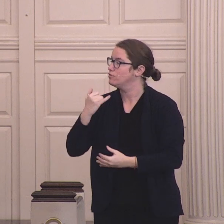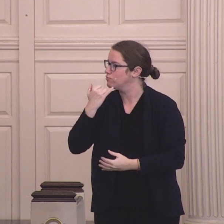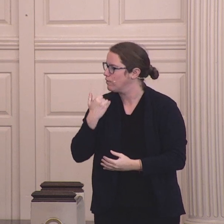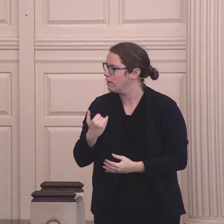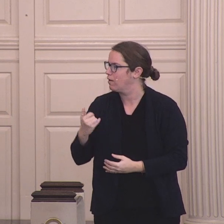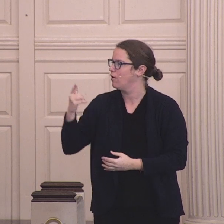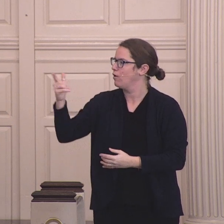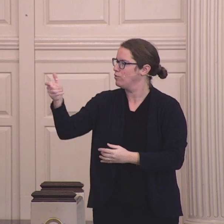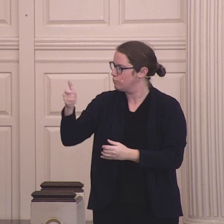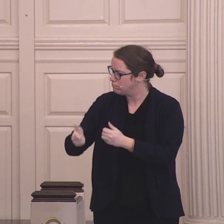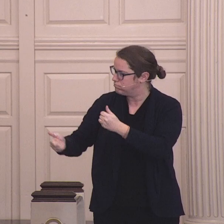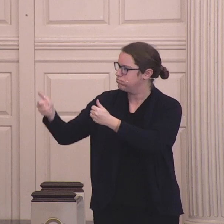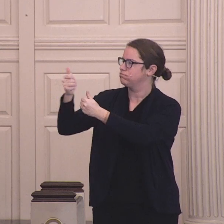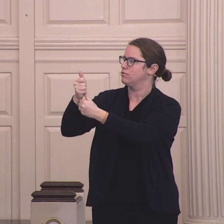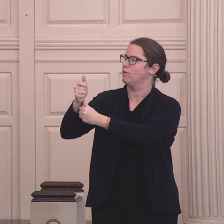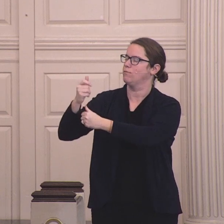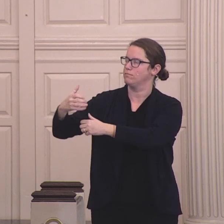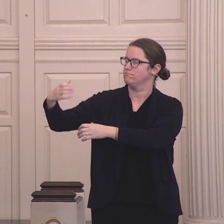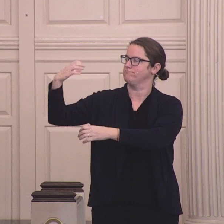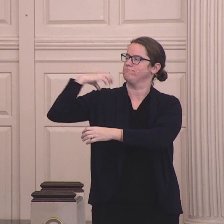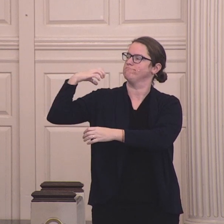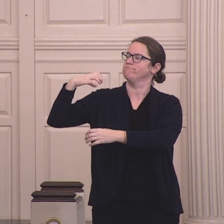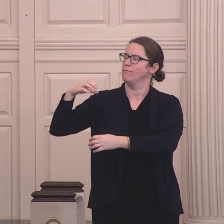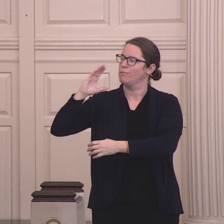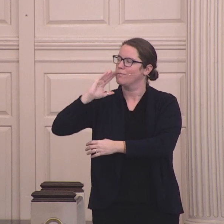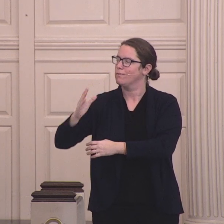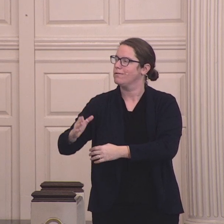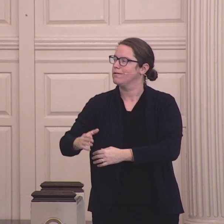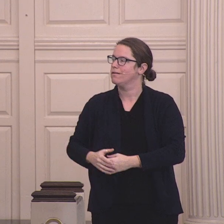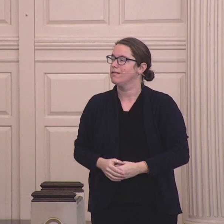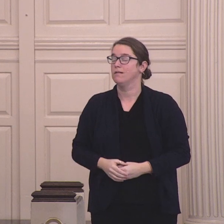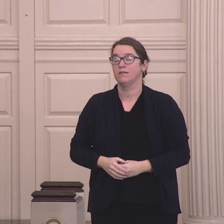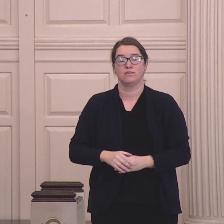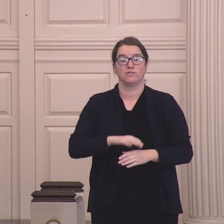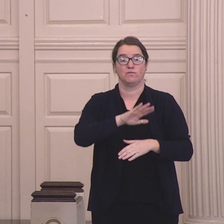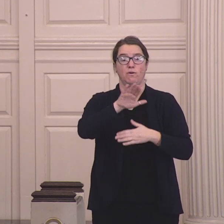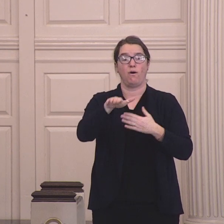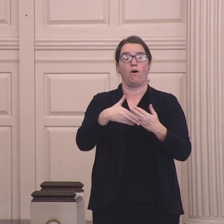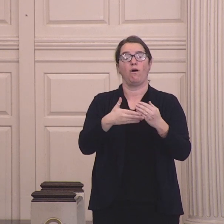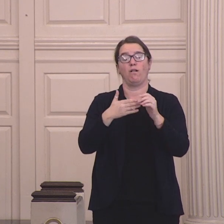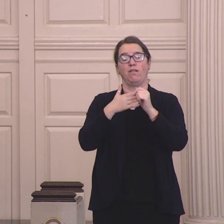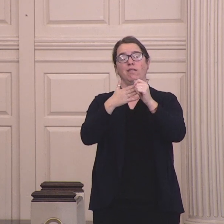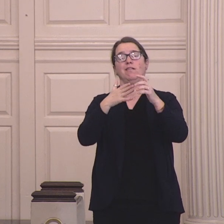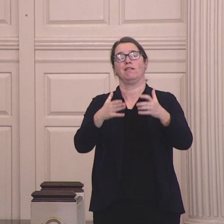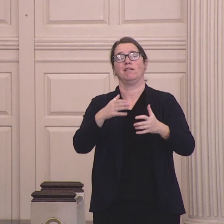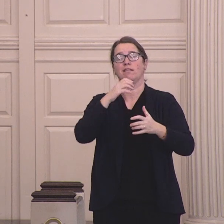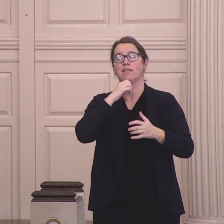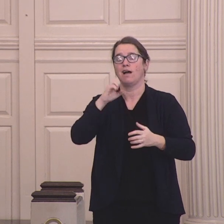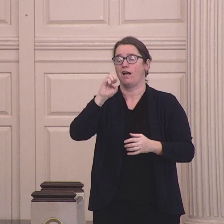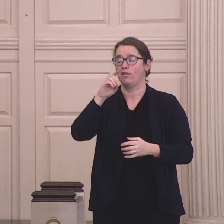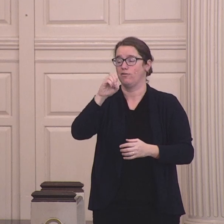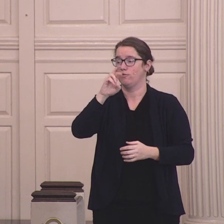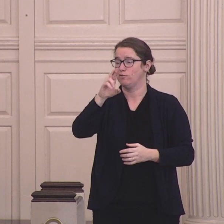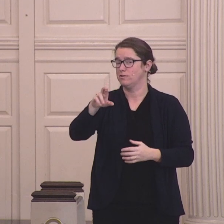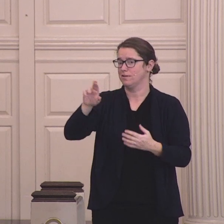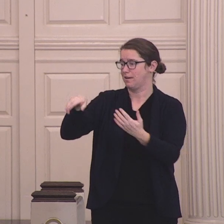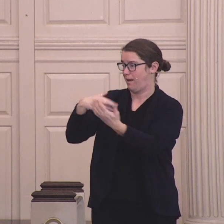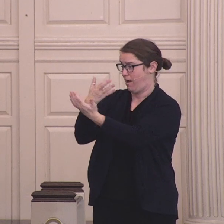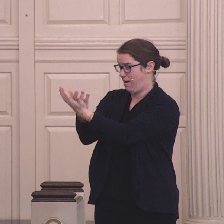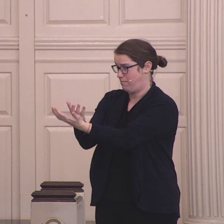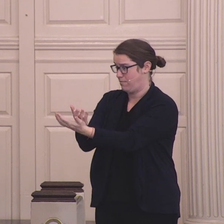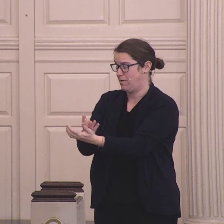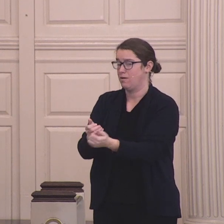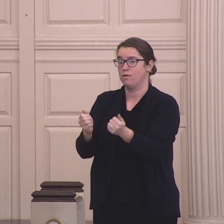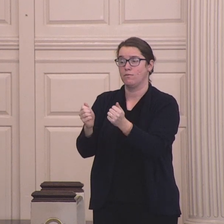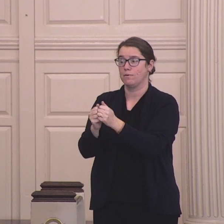When all the elders of Israel came to David in Hebron, King David made an agreement with them there